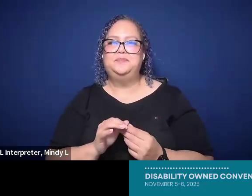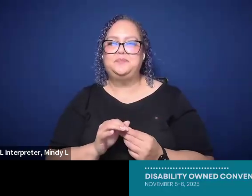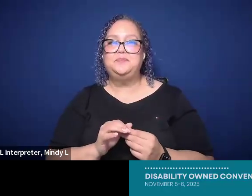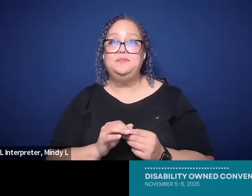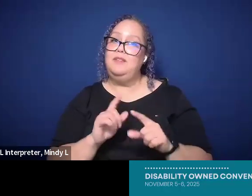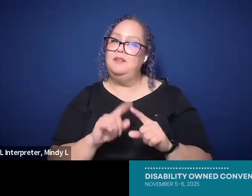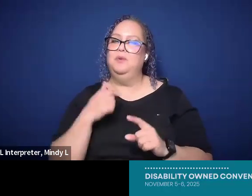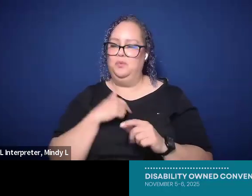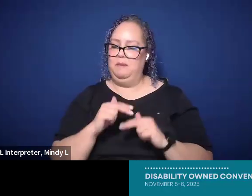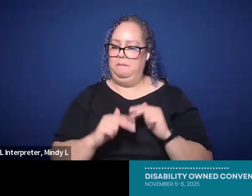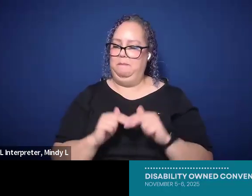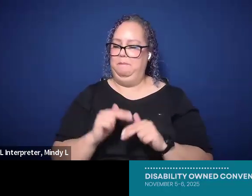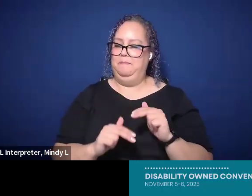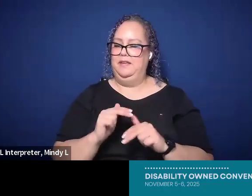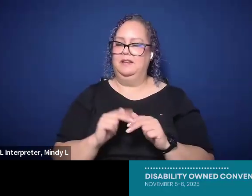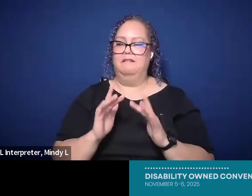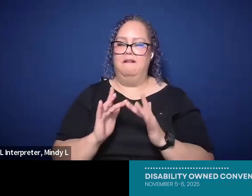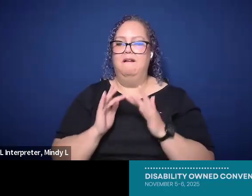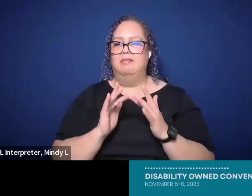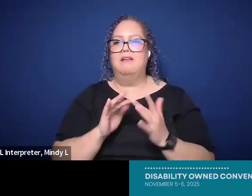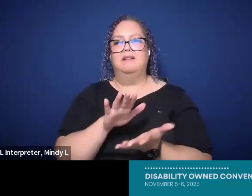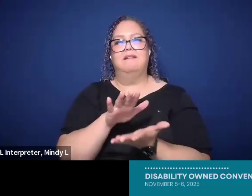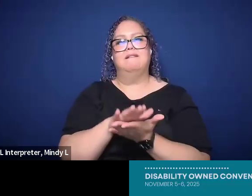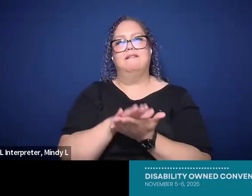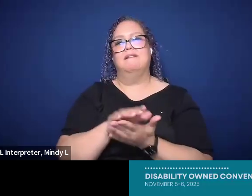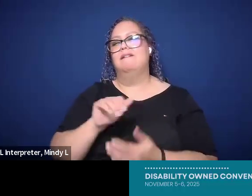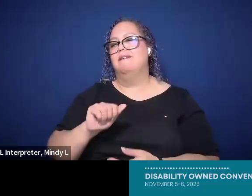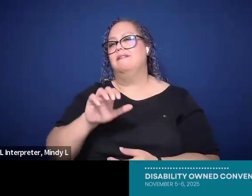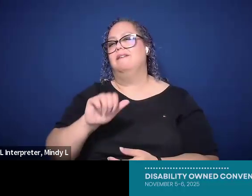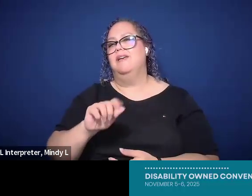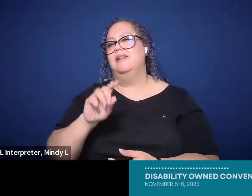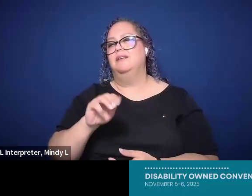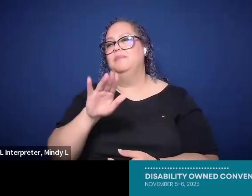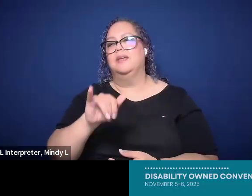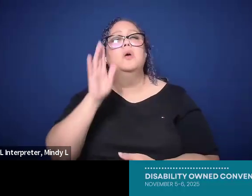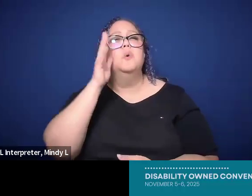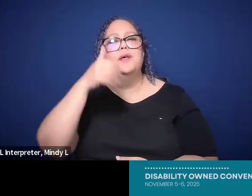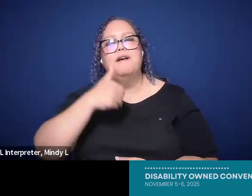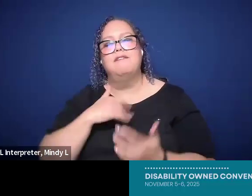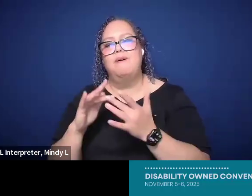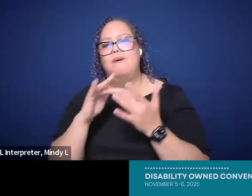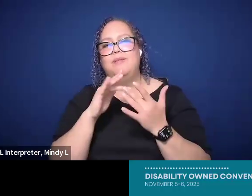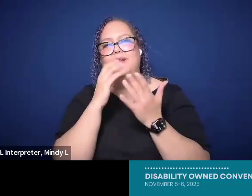But we are building an online academy as well that will have online courses that you can take to help